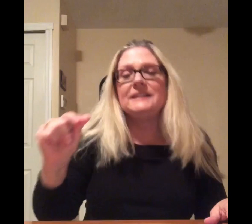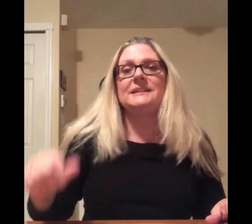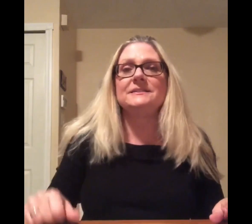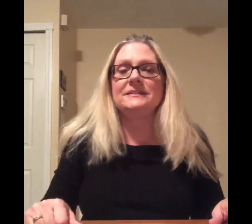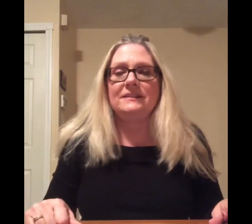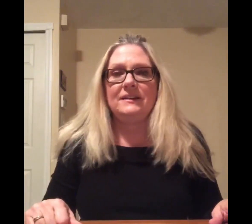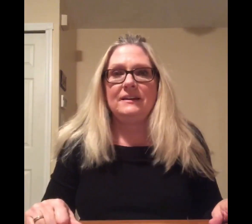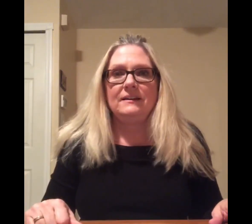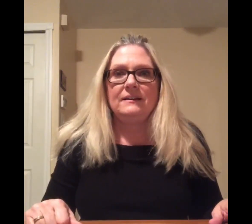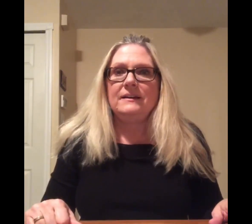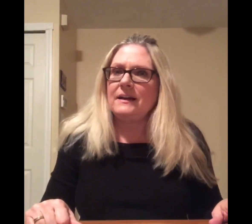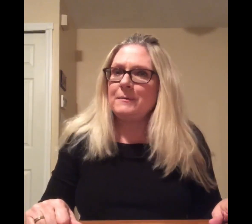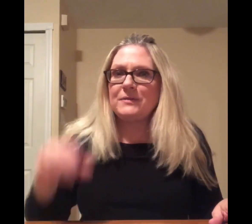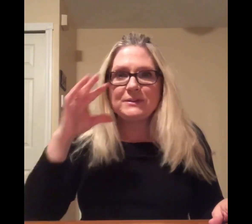this. How about this one?